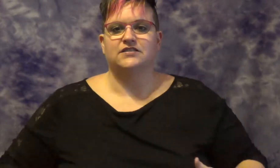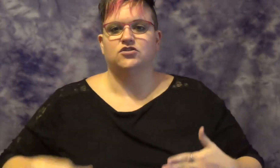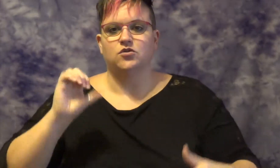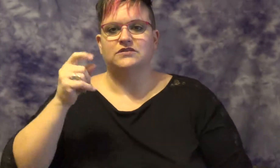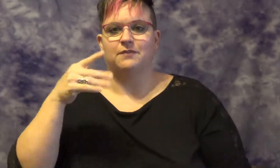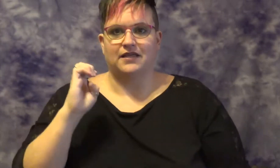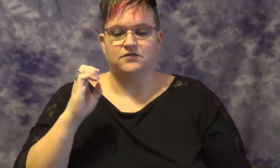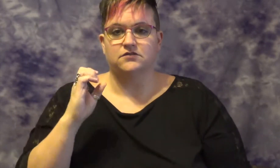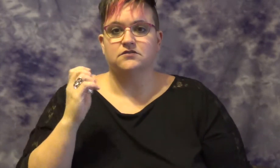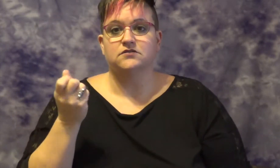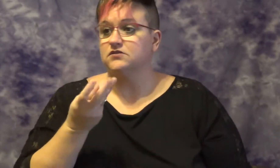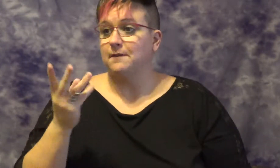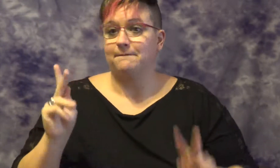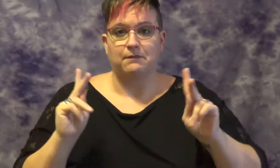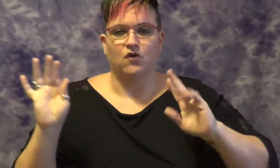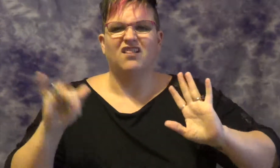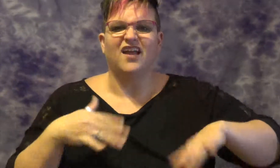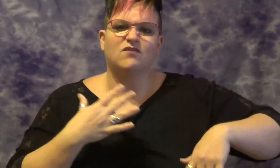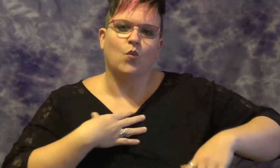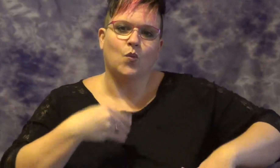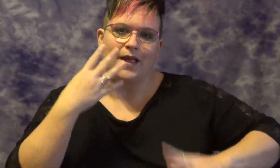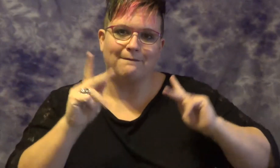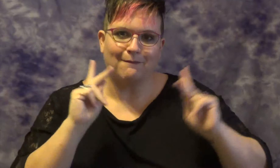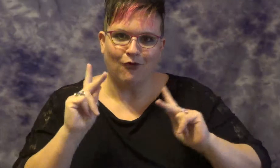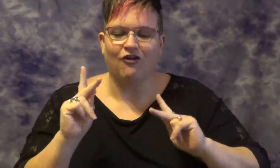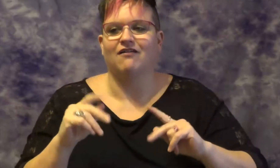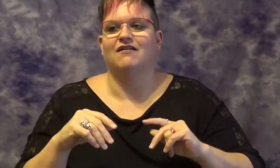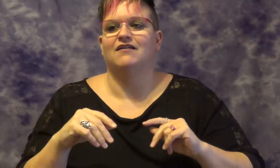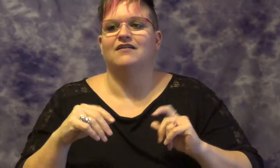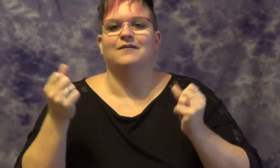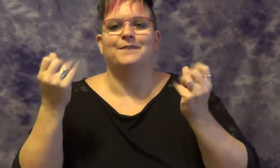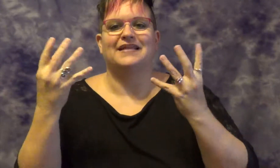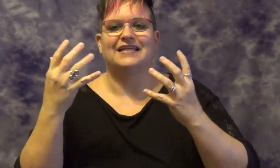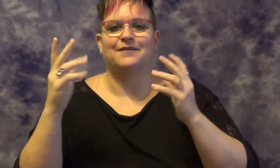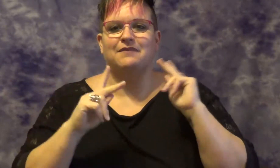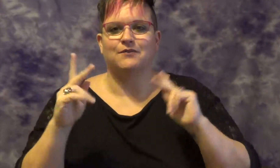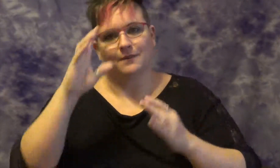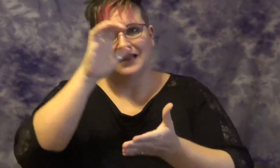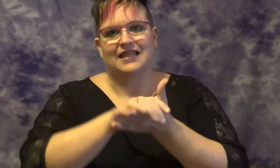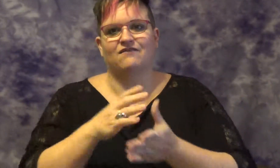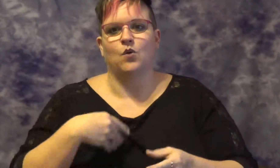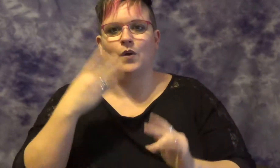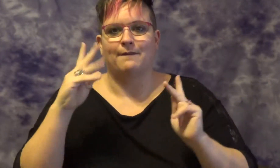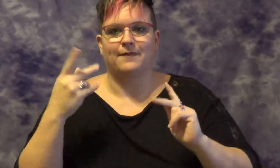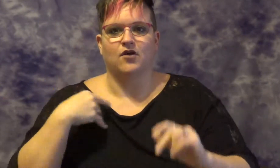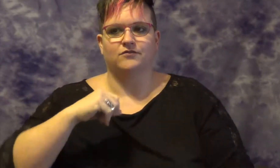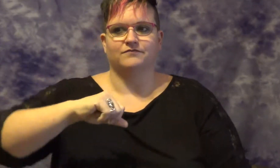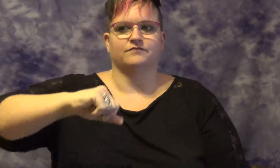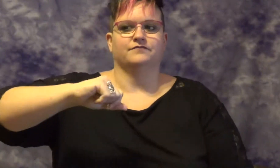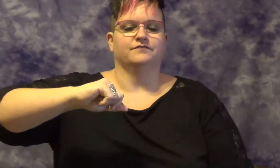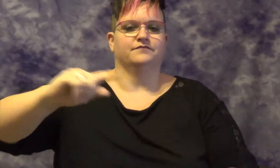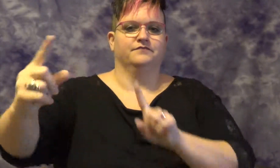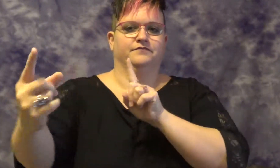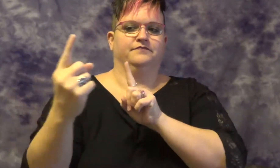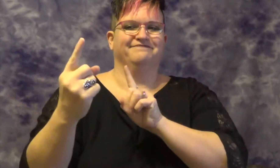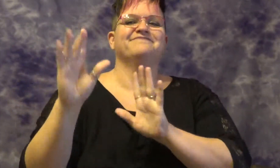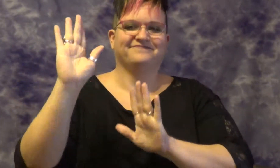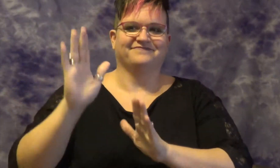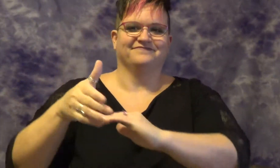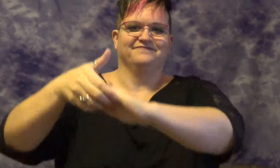We also have to think about the physical space too. There are some cultures, like for example, like a lot of people say white people. A lot of people believe that white people are